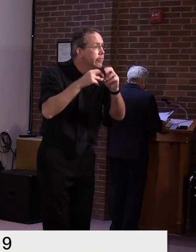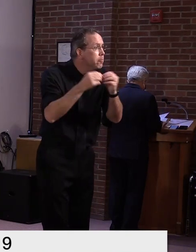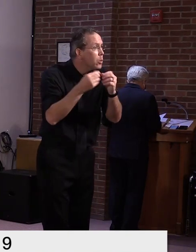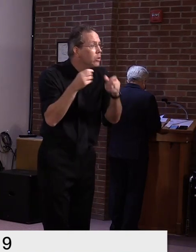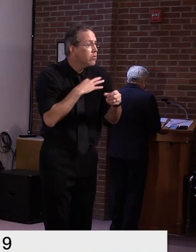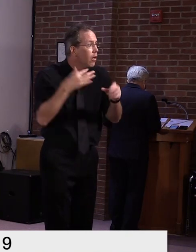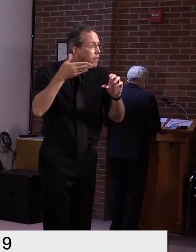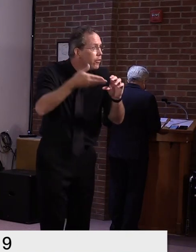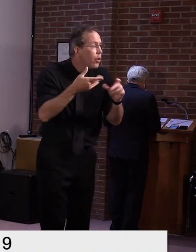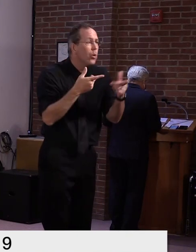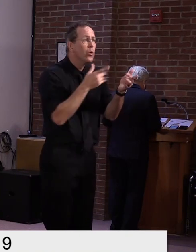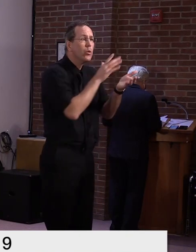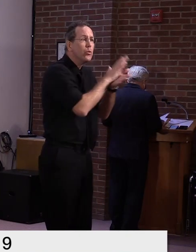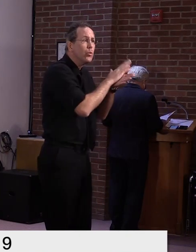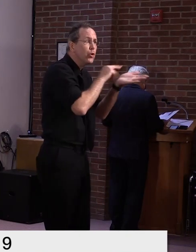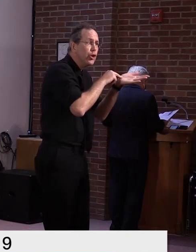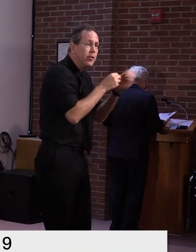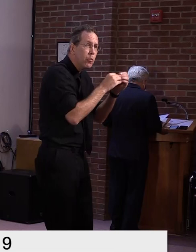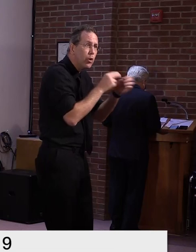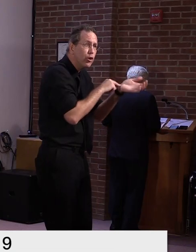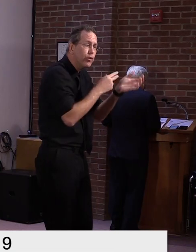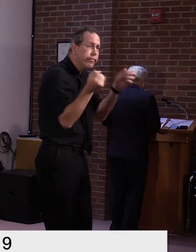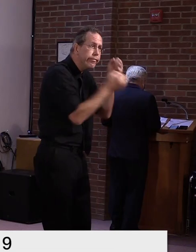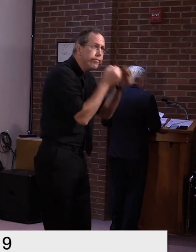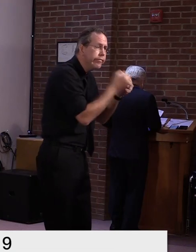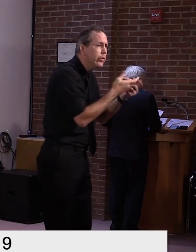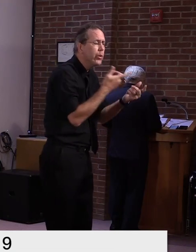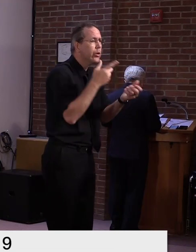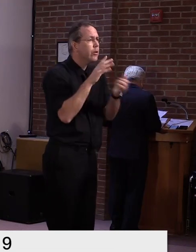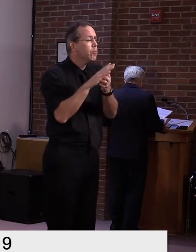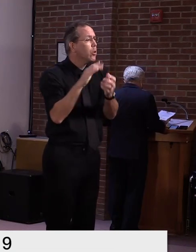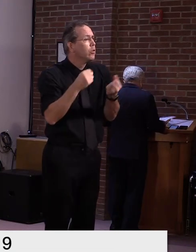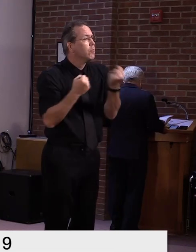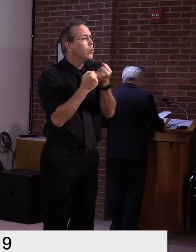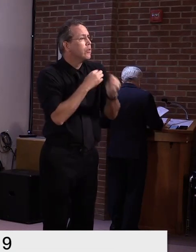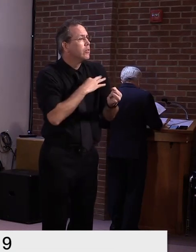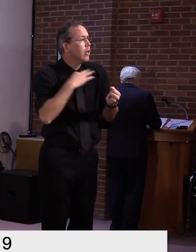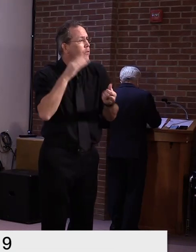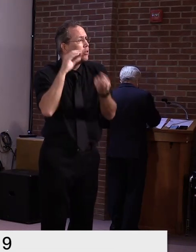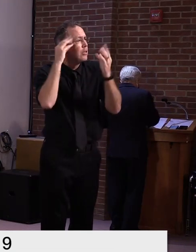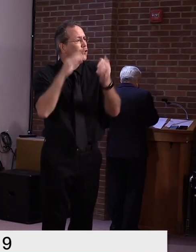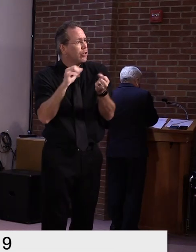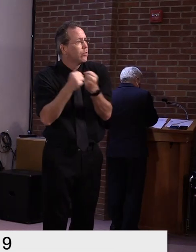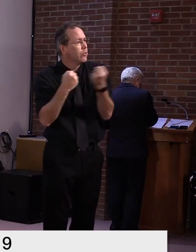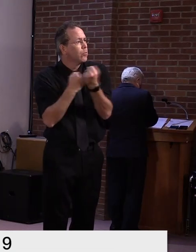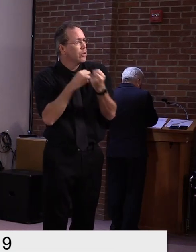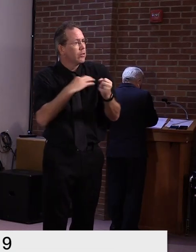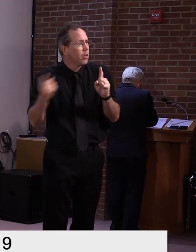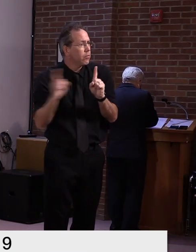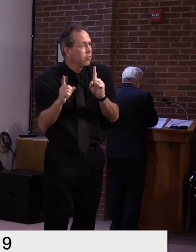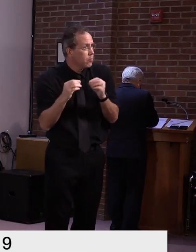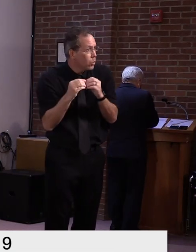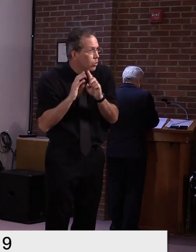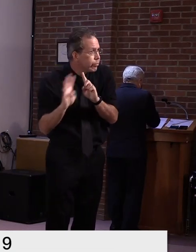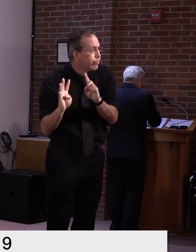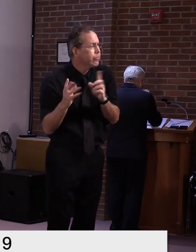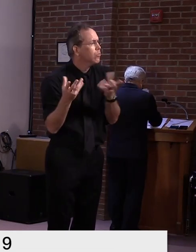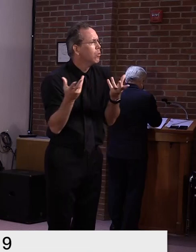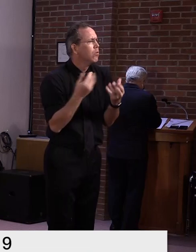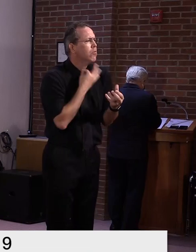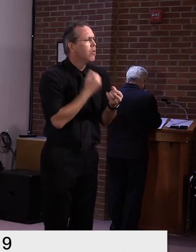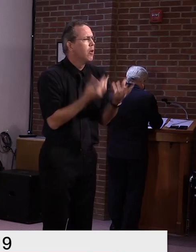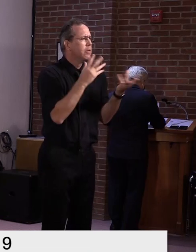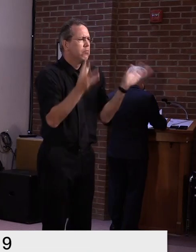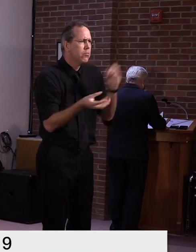guidance. I think in some cases it's around implementing the health check, the daily health check, for example. I know districts have